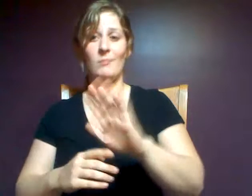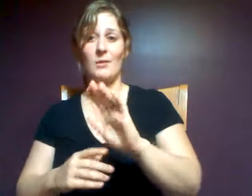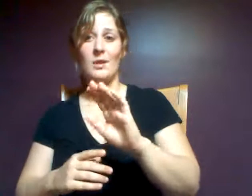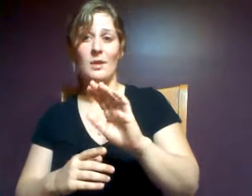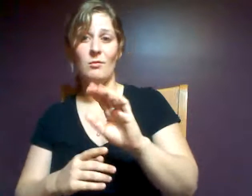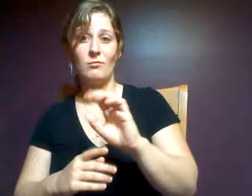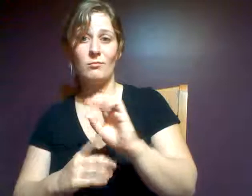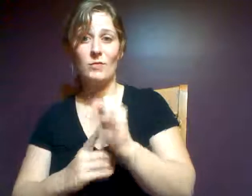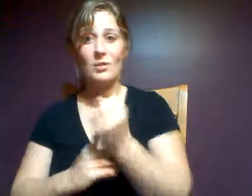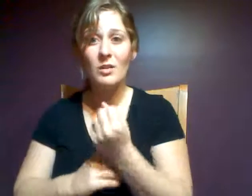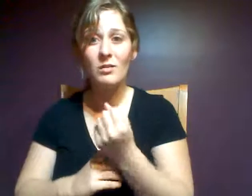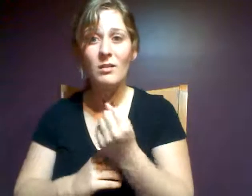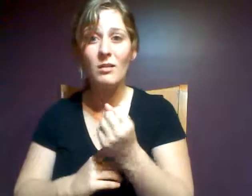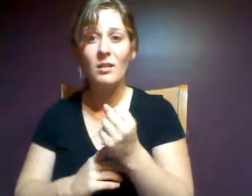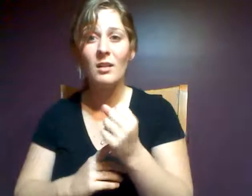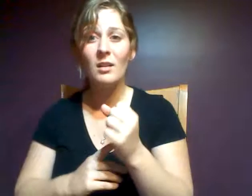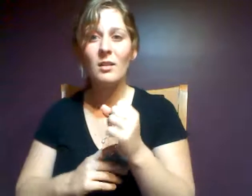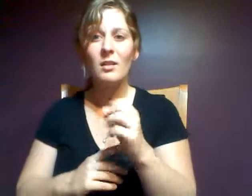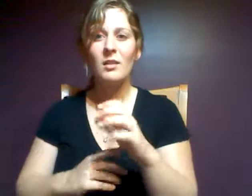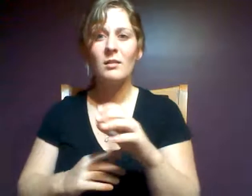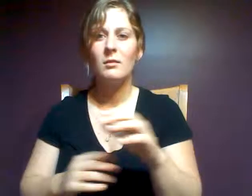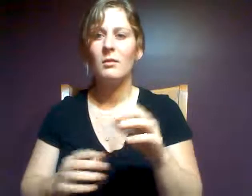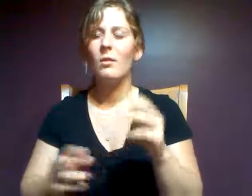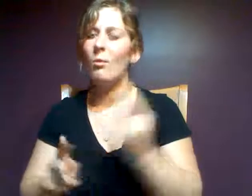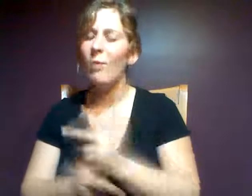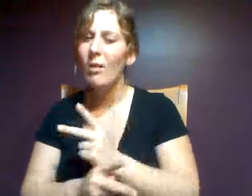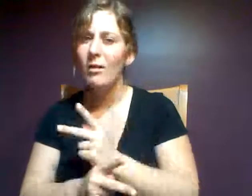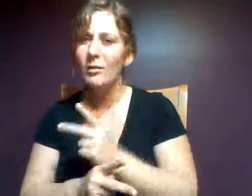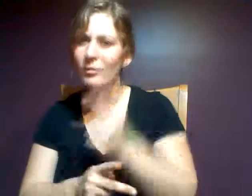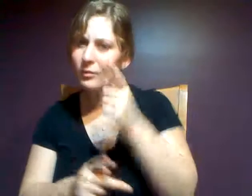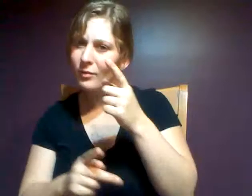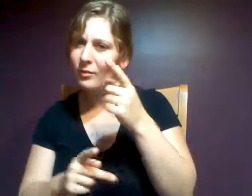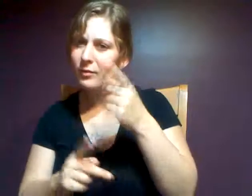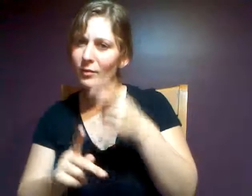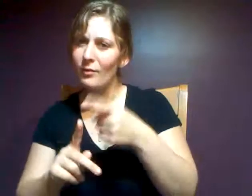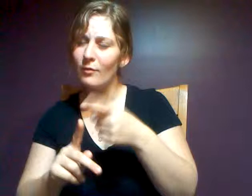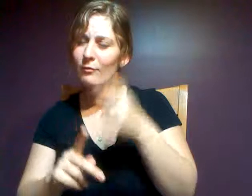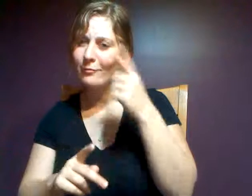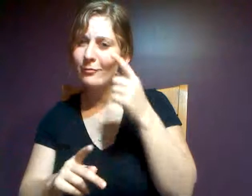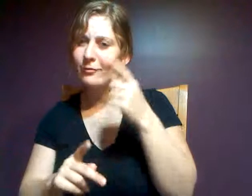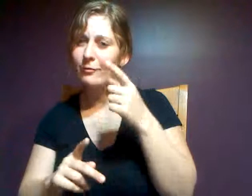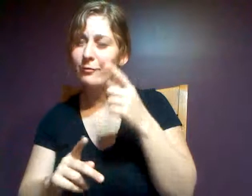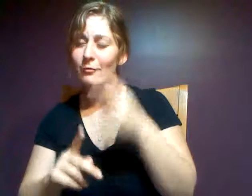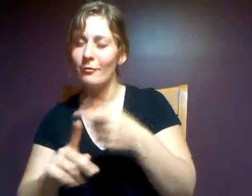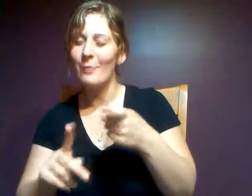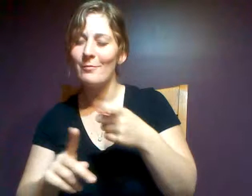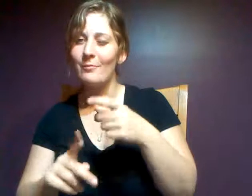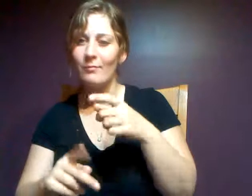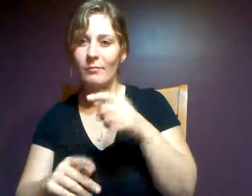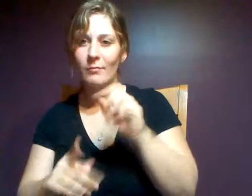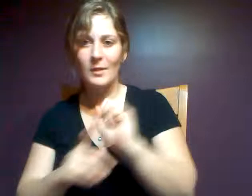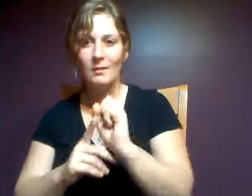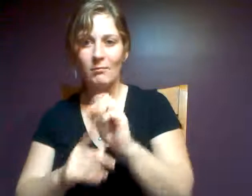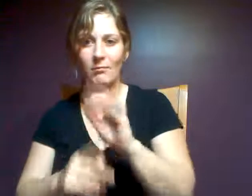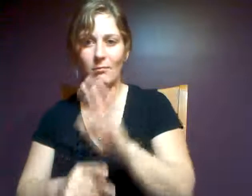receiving are not only having a positive impact, but having a lasting impact as well. And the research shows that